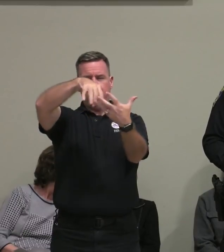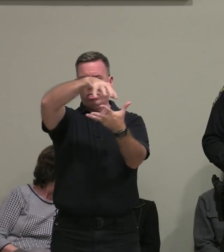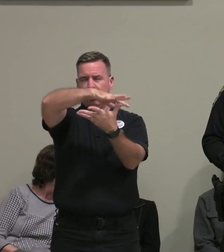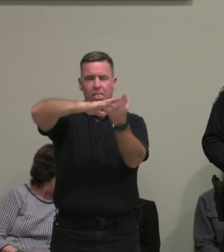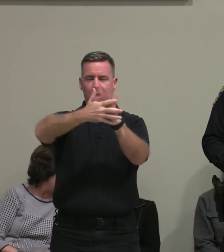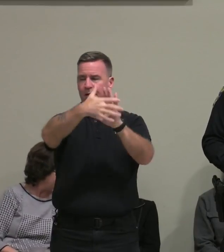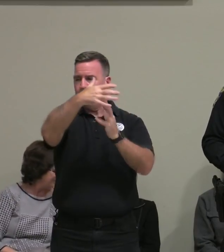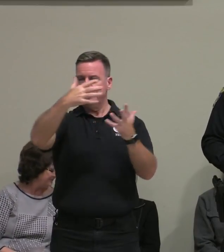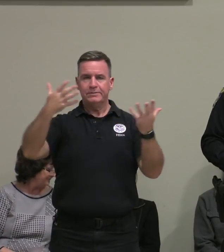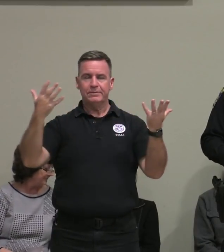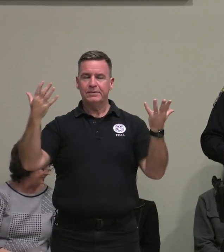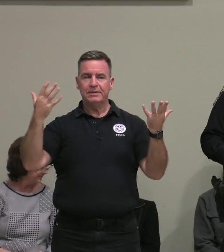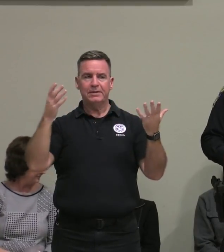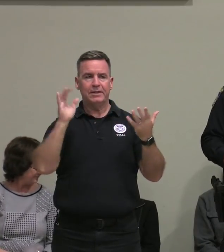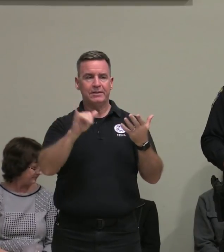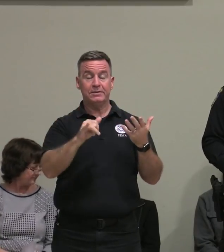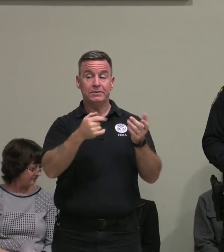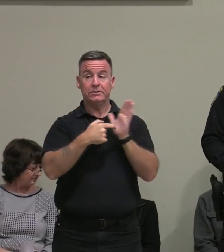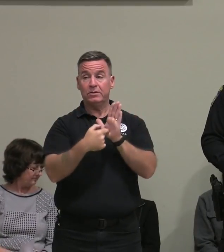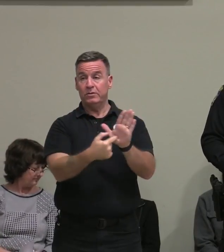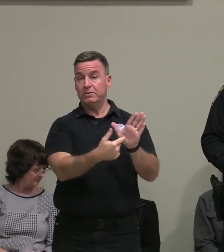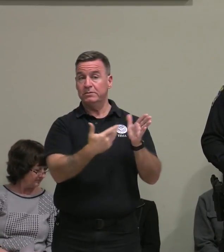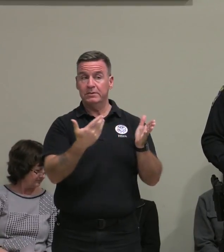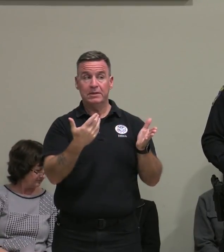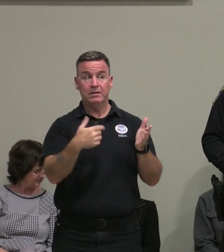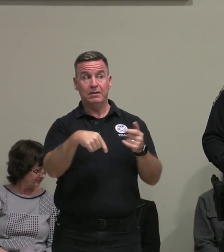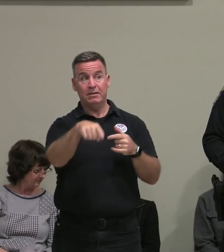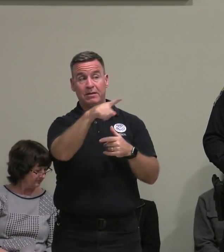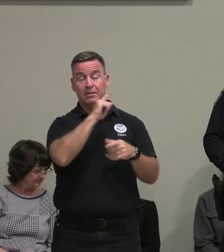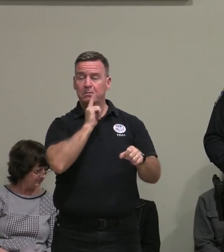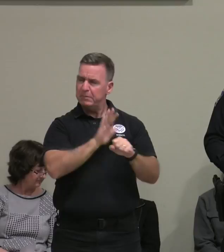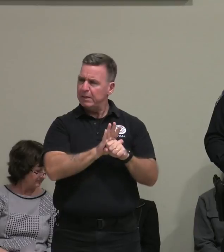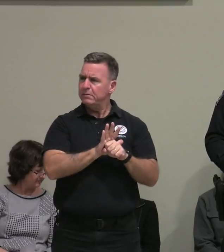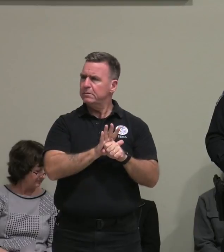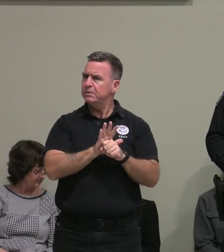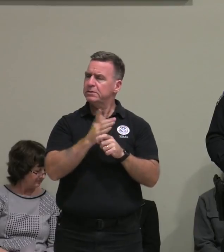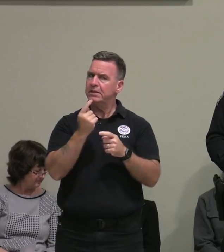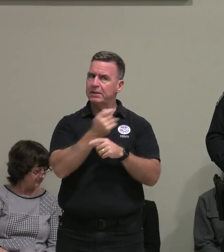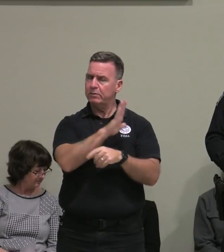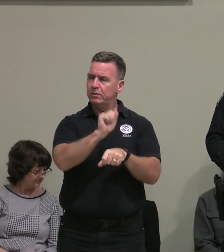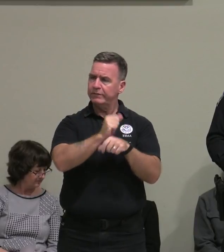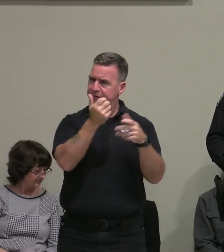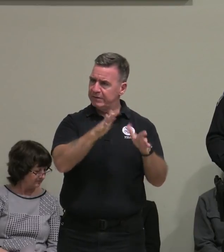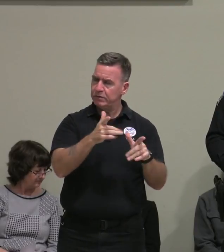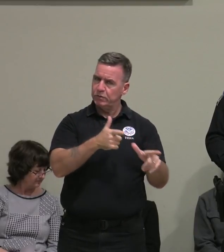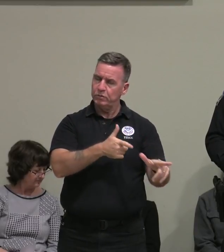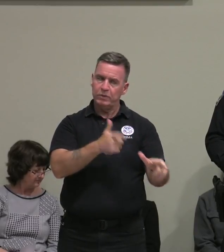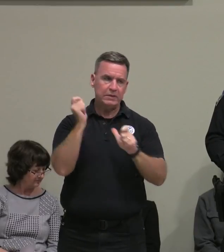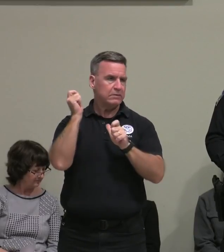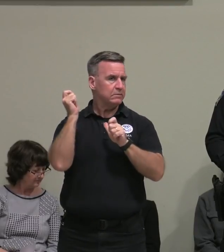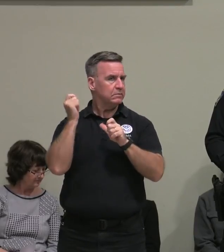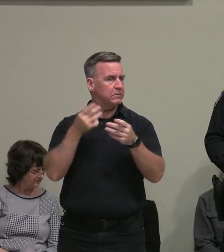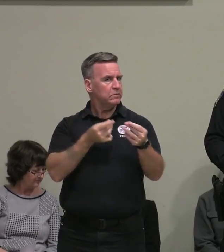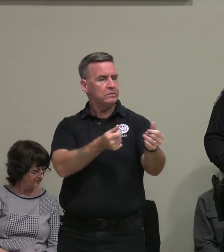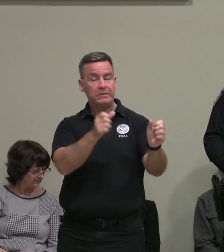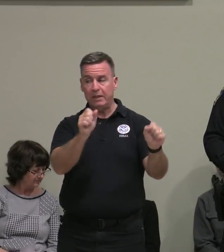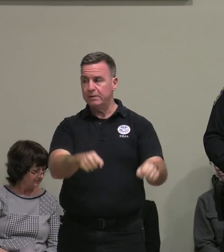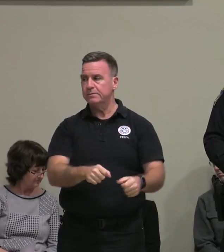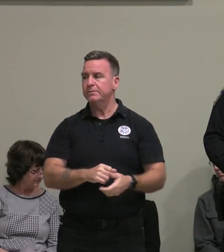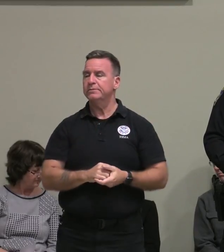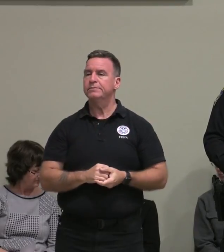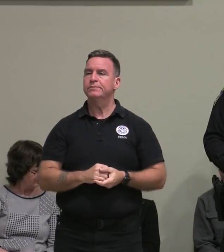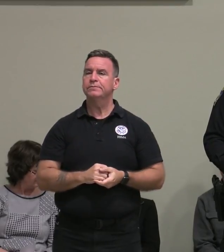that just goes to show that they are committed to trying to get their jobs done as quickly and efficiently as possible.